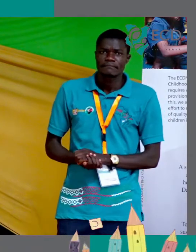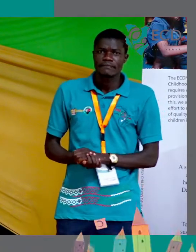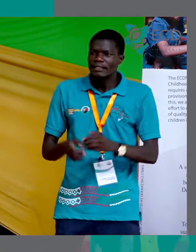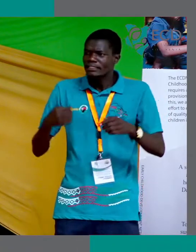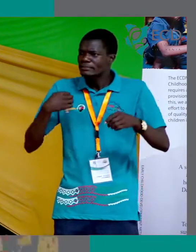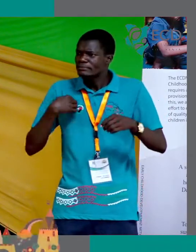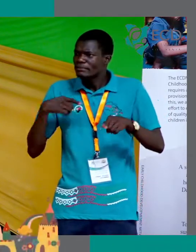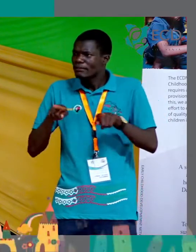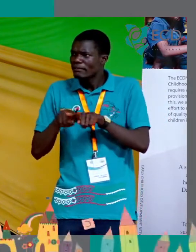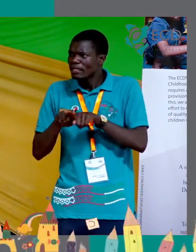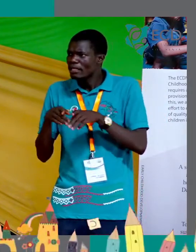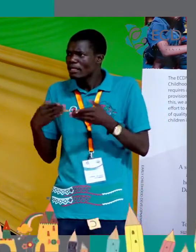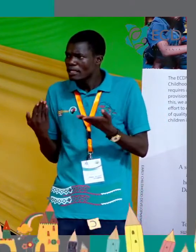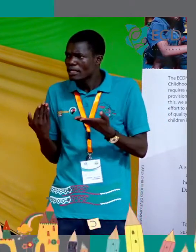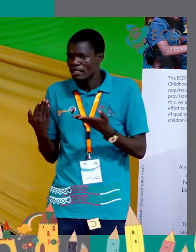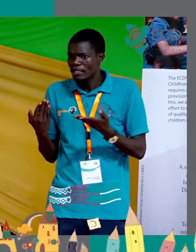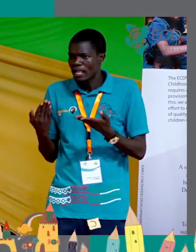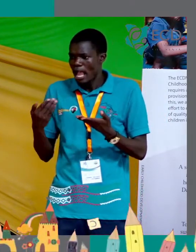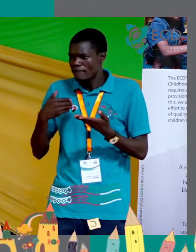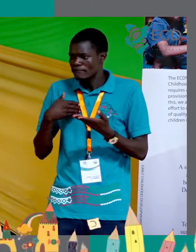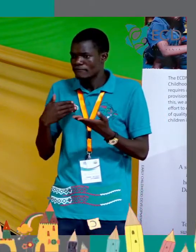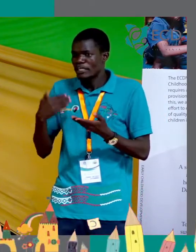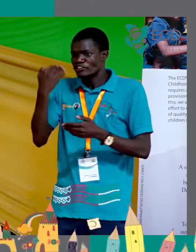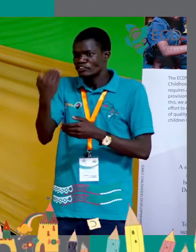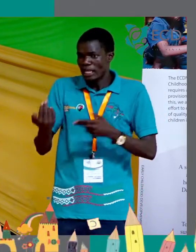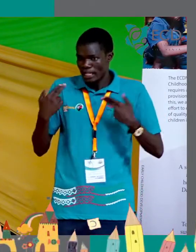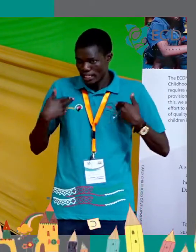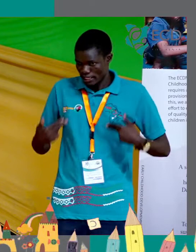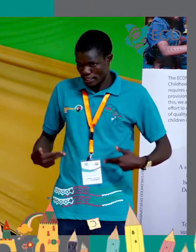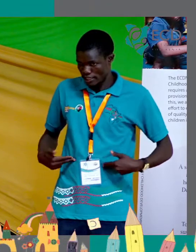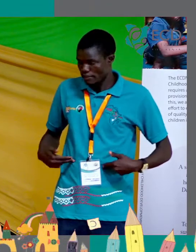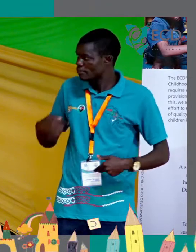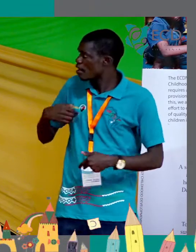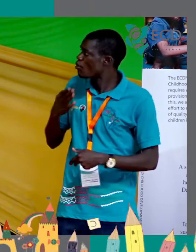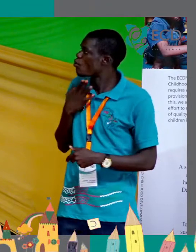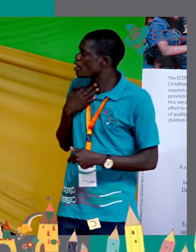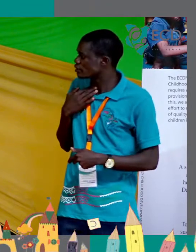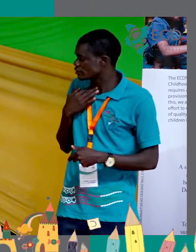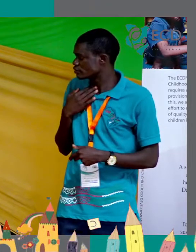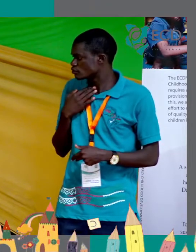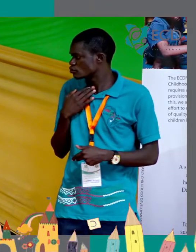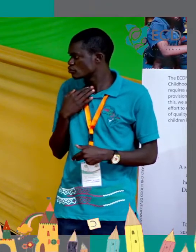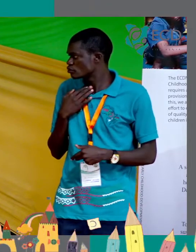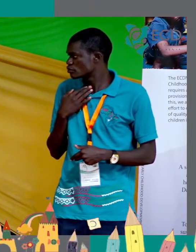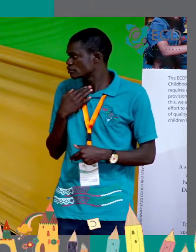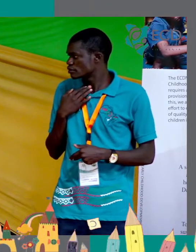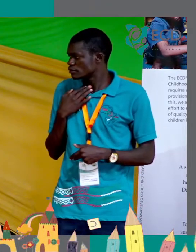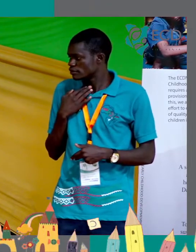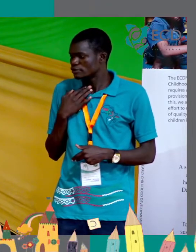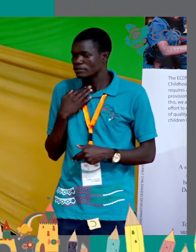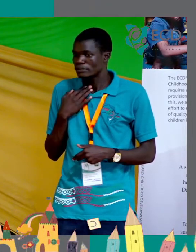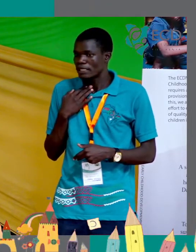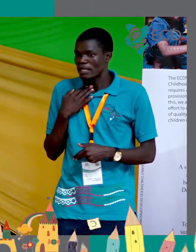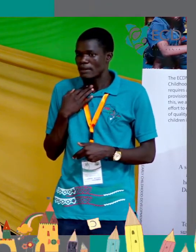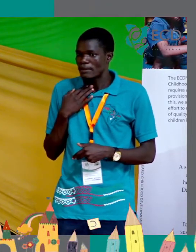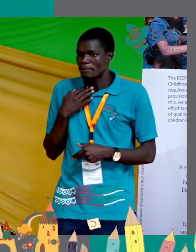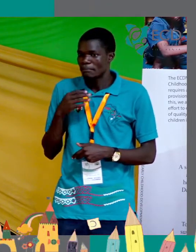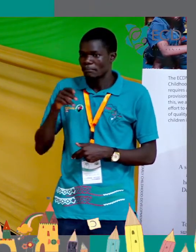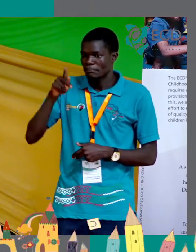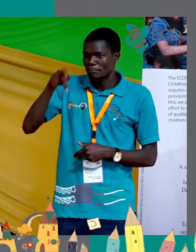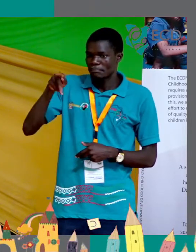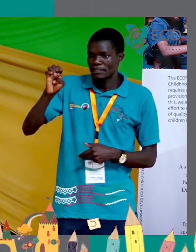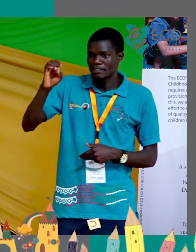So I head the Division of Neonatal and Child Health, and I was tasked to present on pediatric care